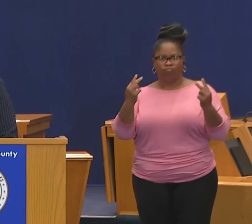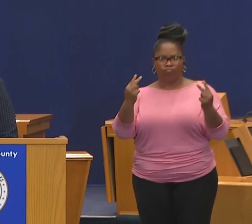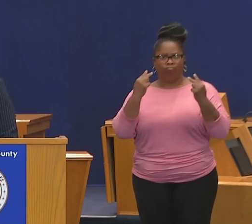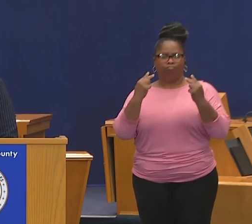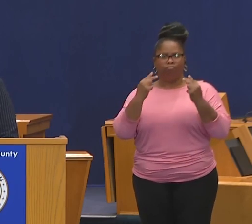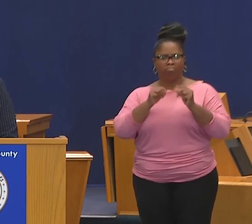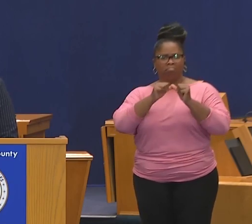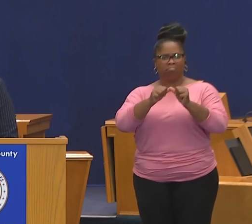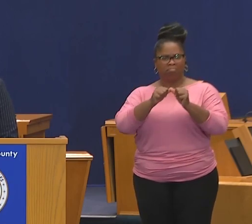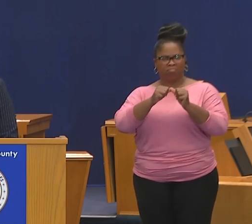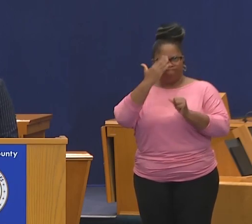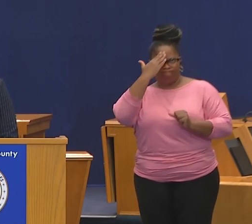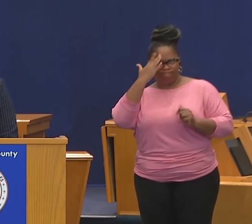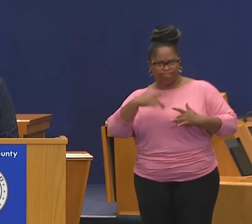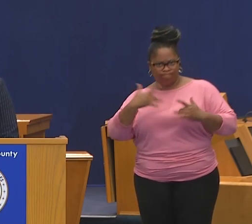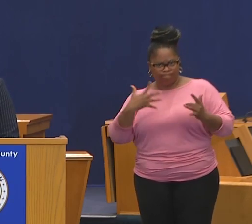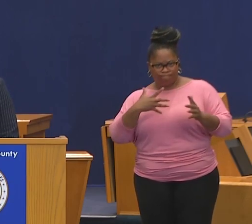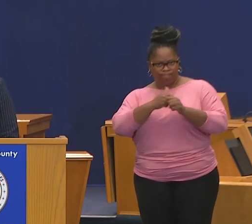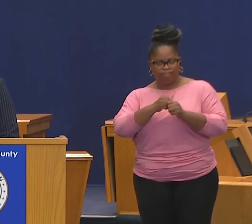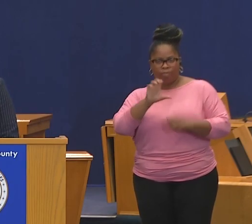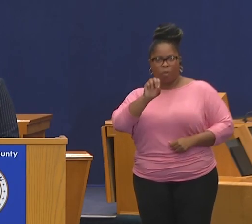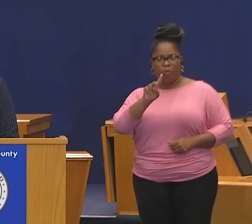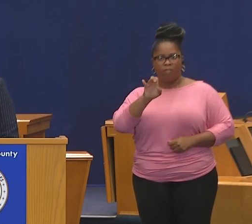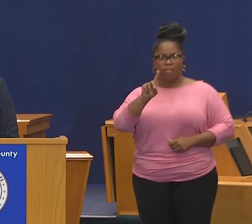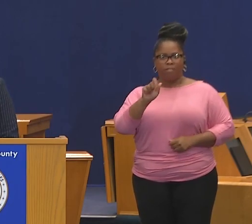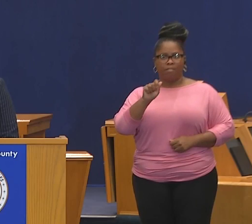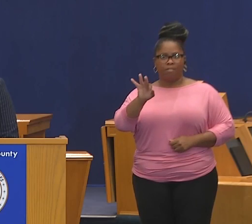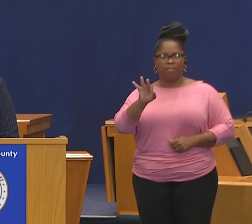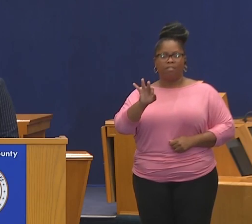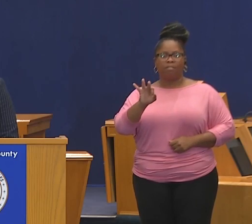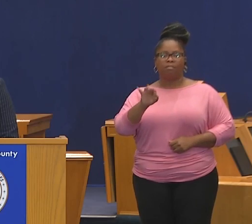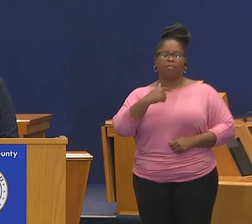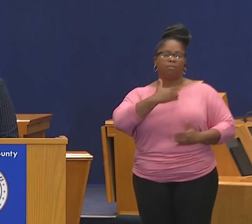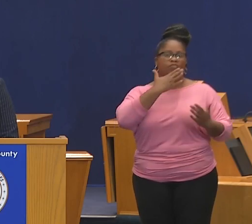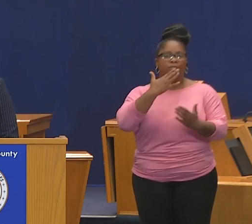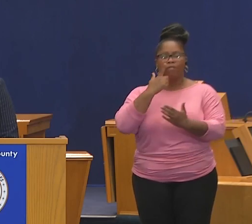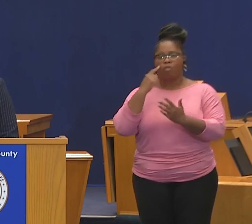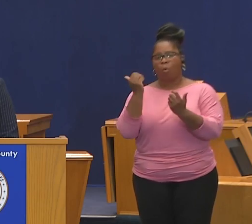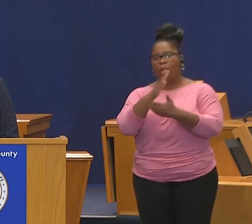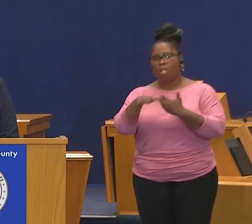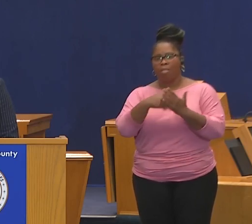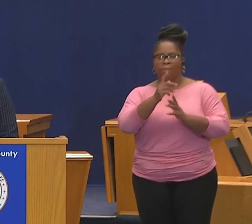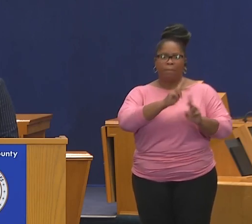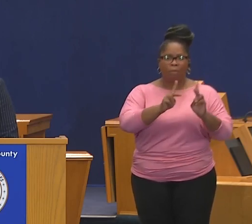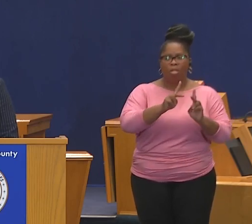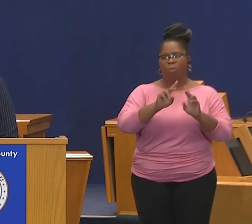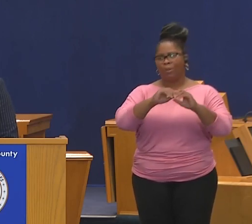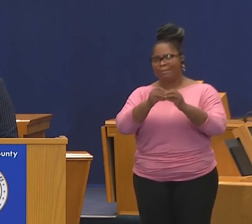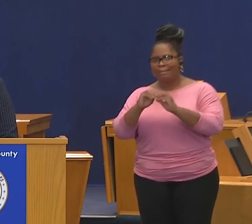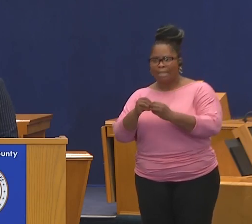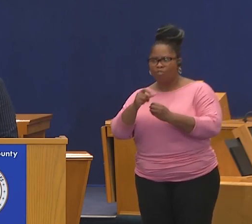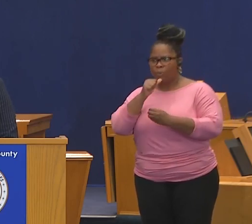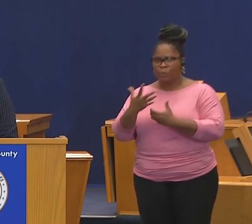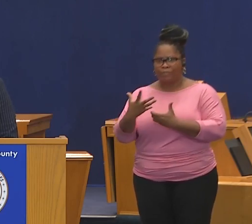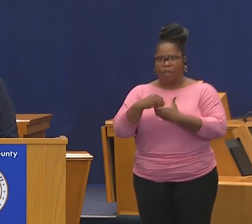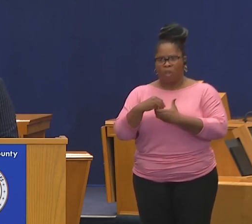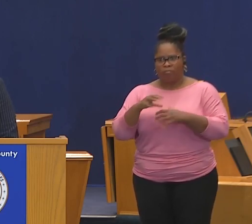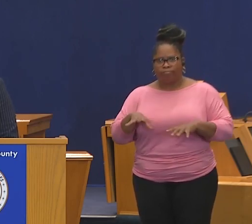informed about COVID-19. I'm grateful for every person and organization who is doing their part to protect our